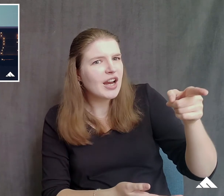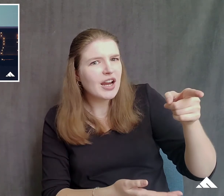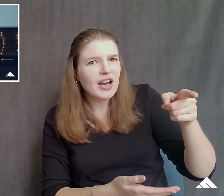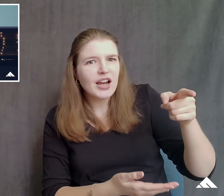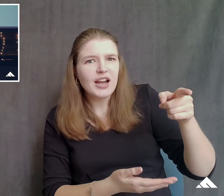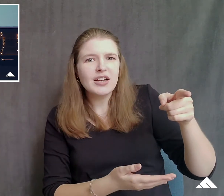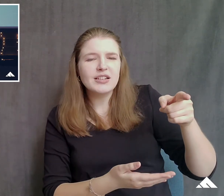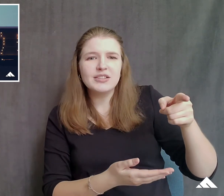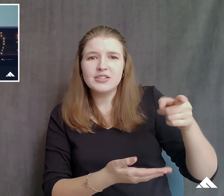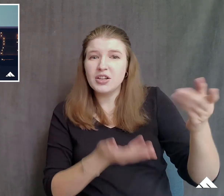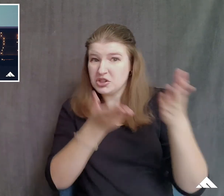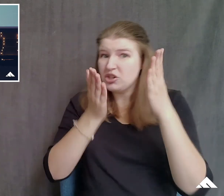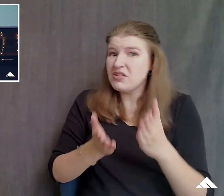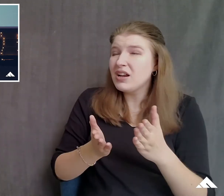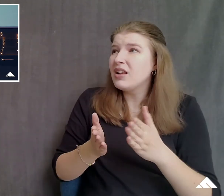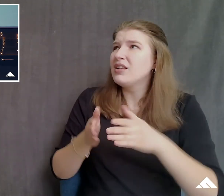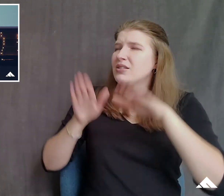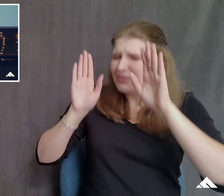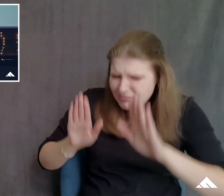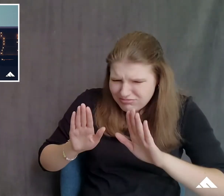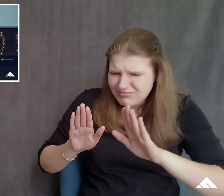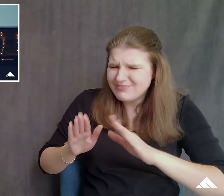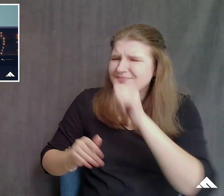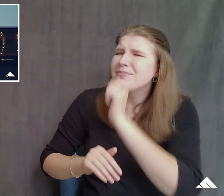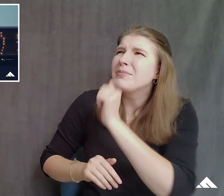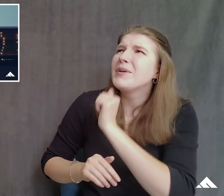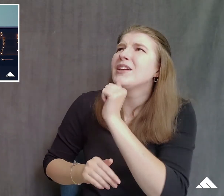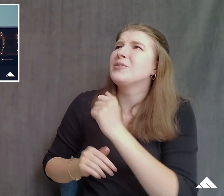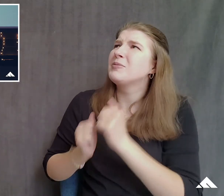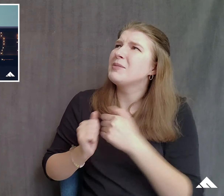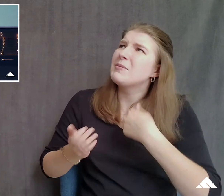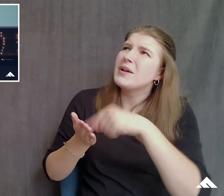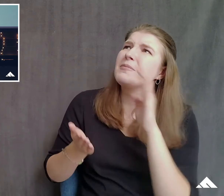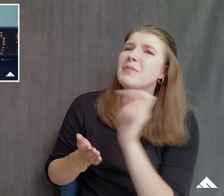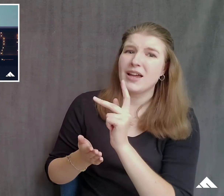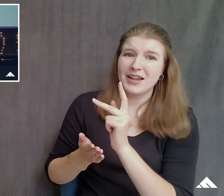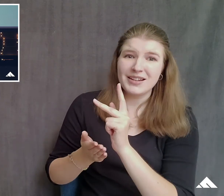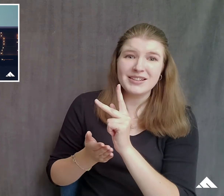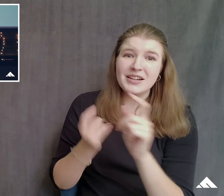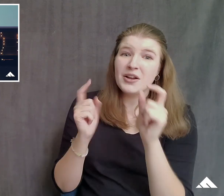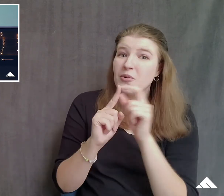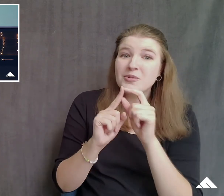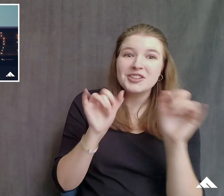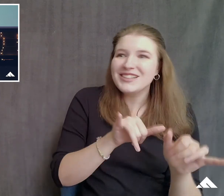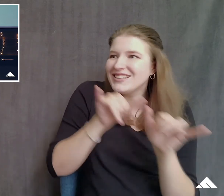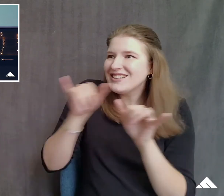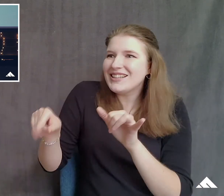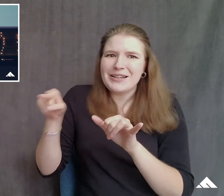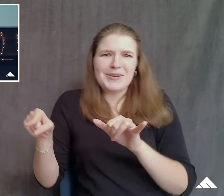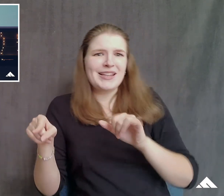Verse 29, then a fellow servant fell to his knees and begged him, be patient with me, I'll pay you back. We use the same words the servant used with the